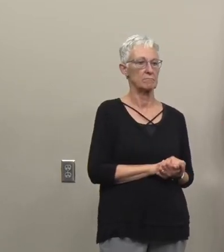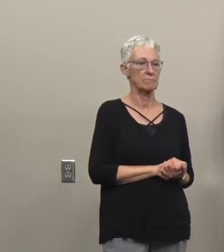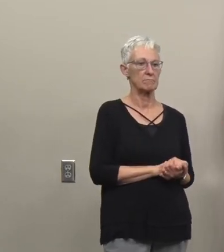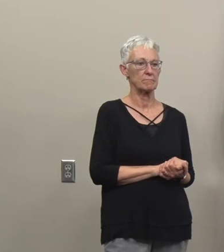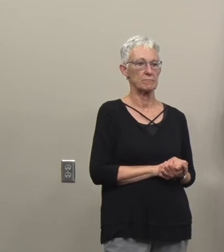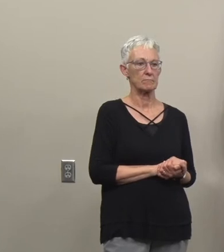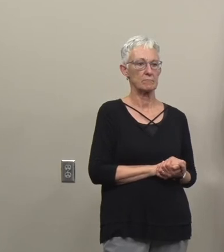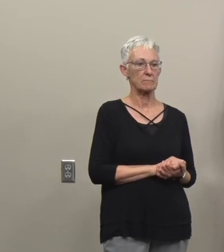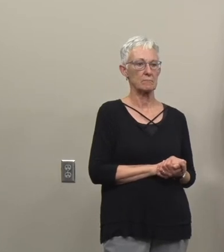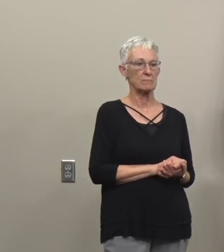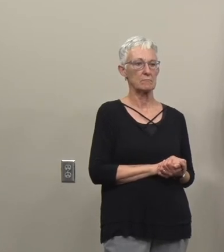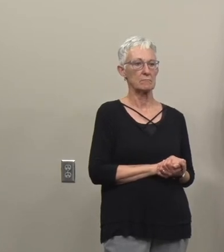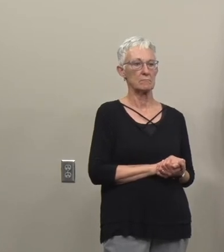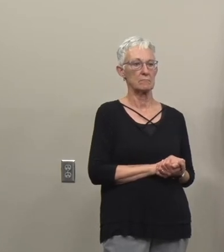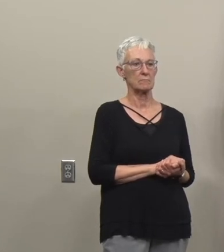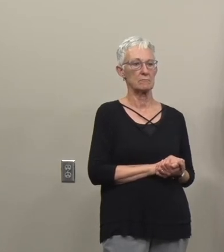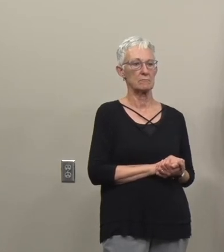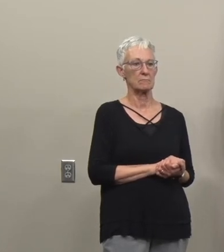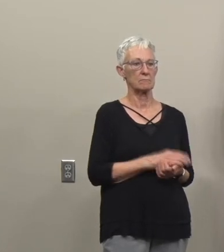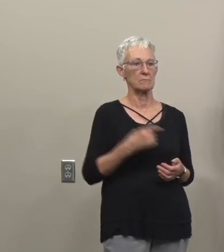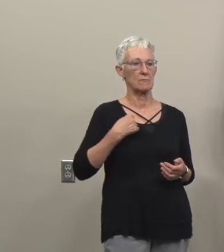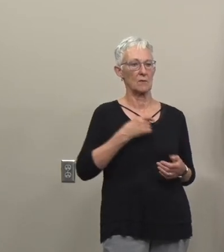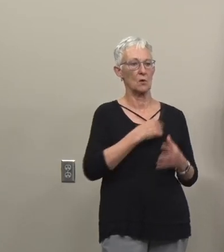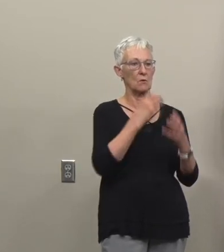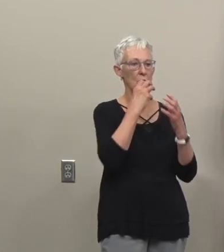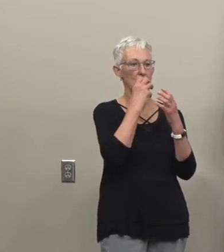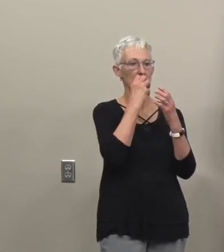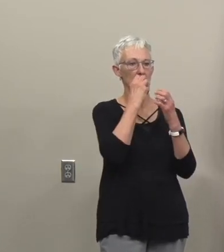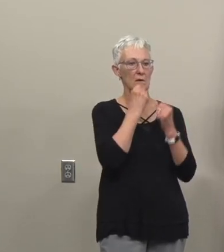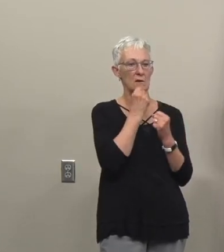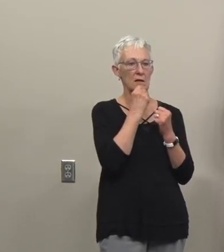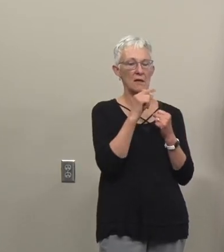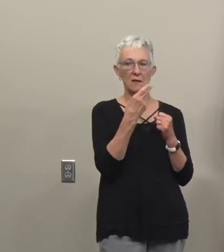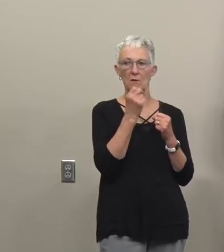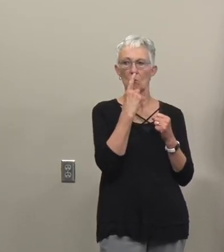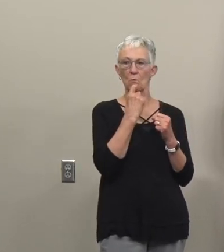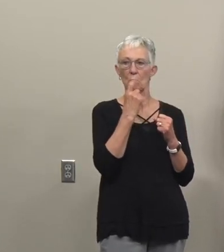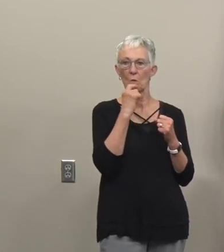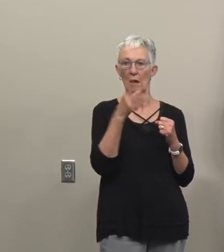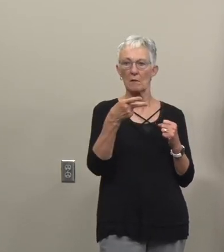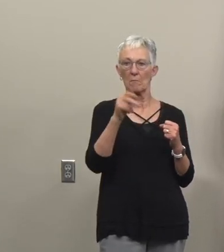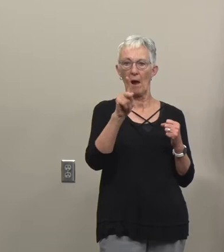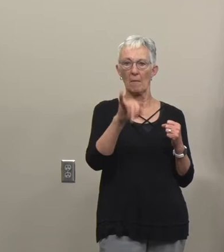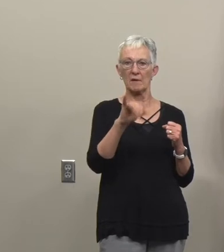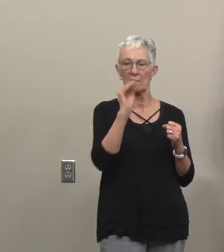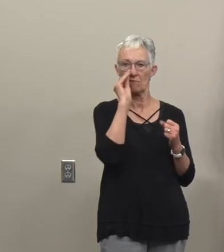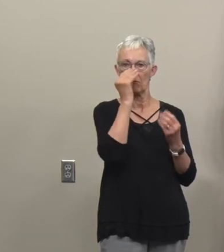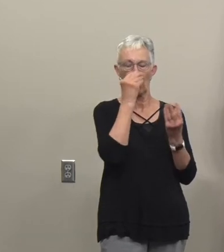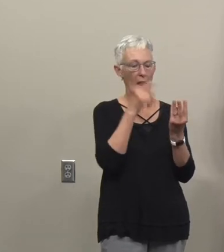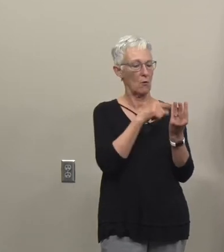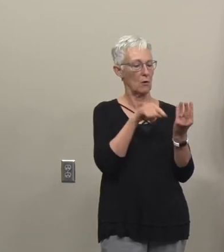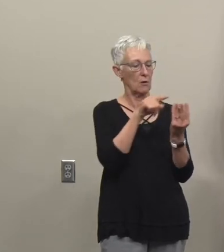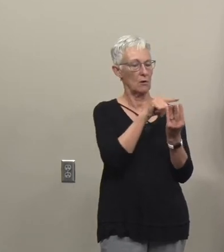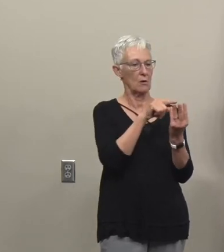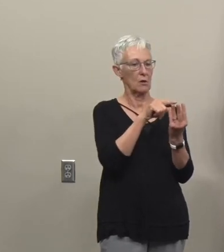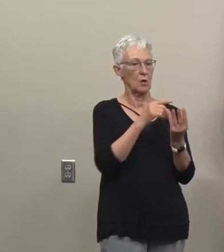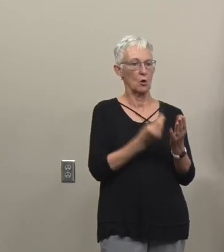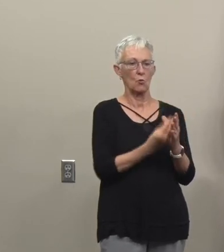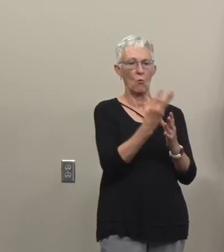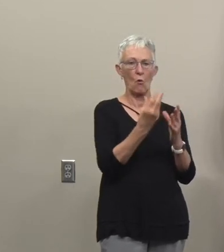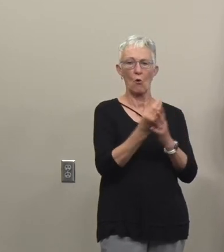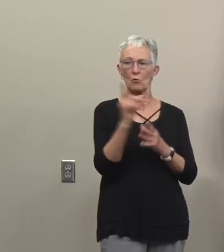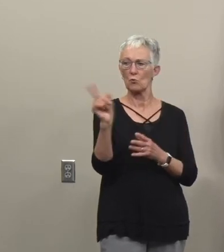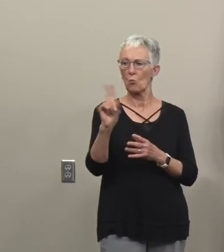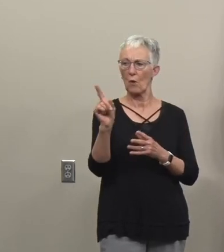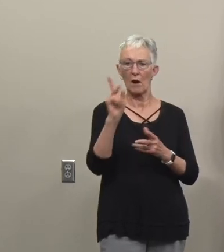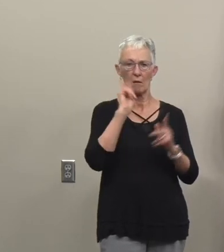everyone today. And here they are. We cherish, too, the poppy red that grows on fields where valor led. It